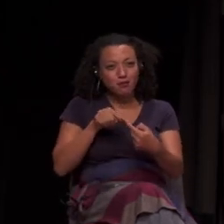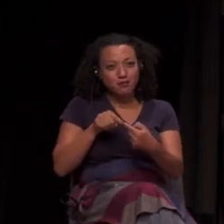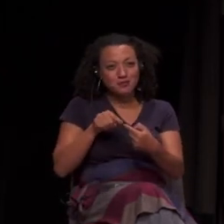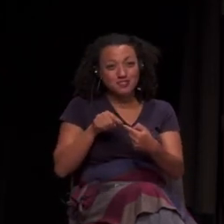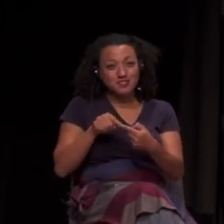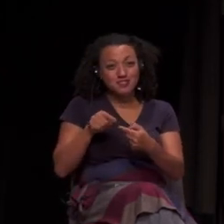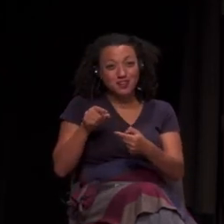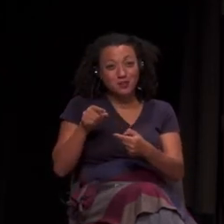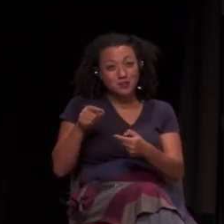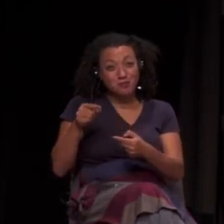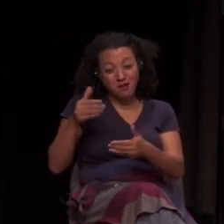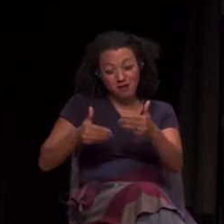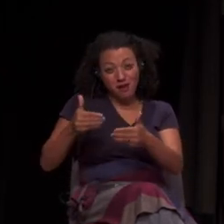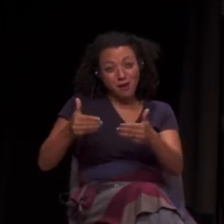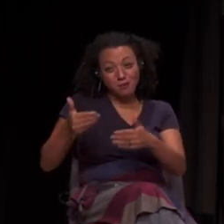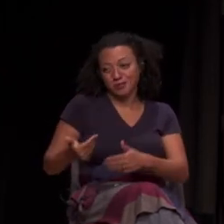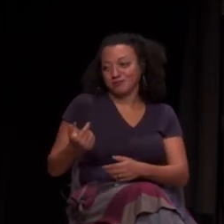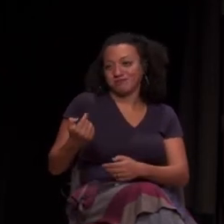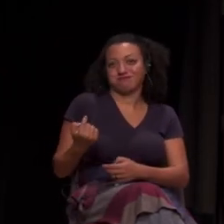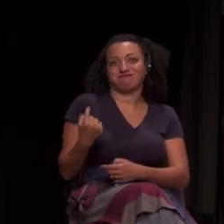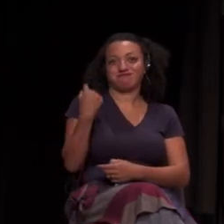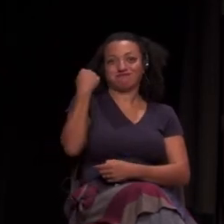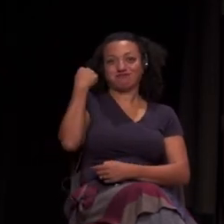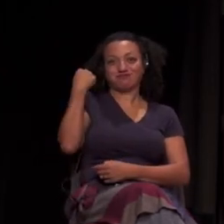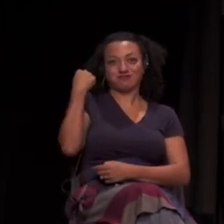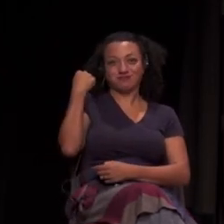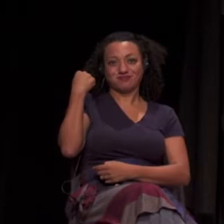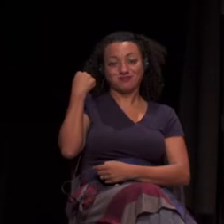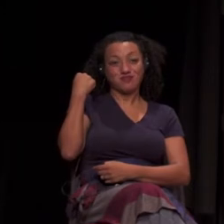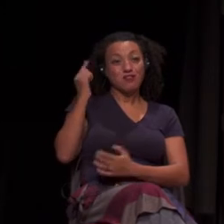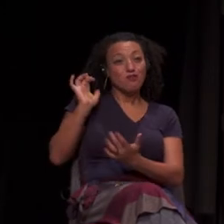That generation has really laid the groundwork for